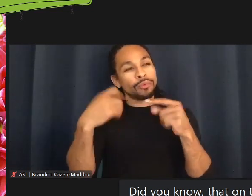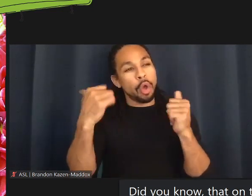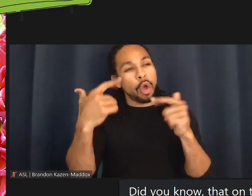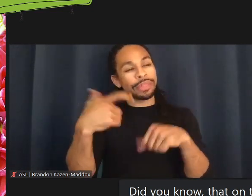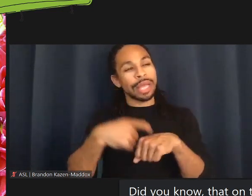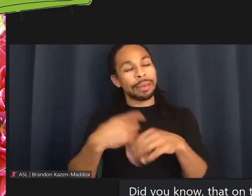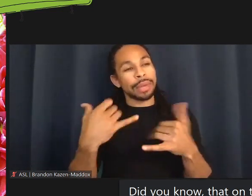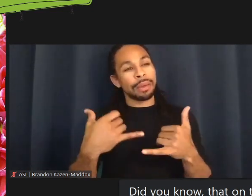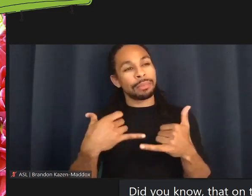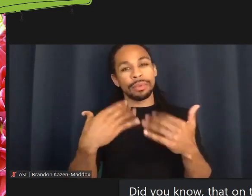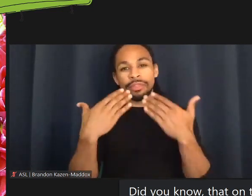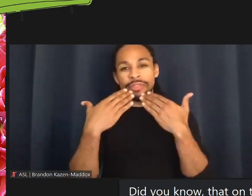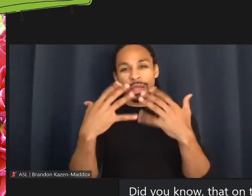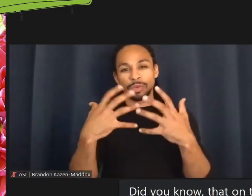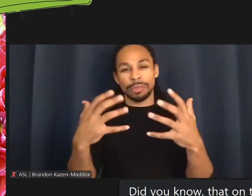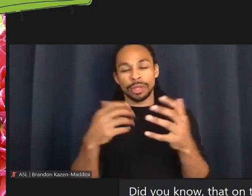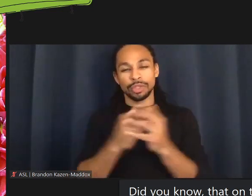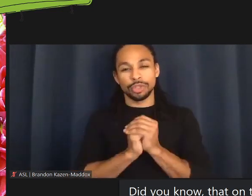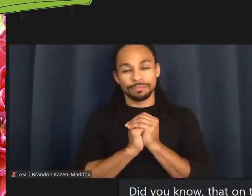Thank you so much.